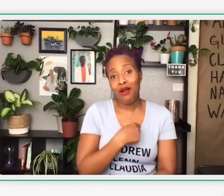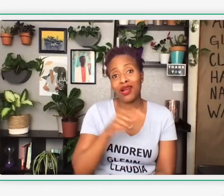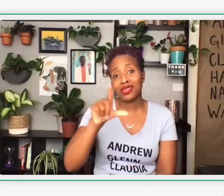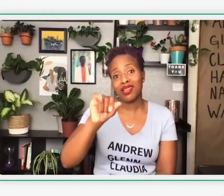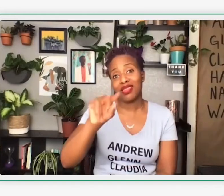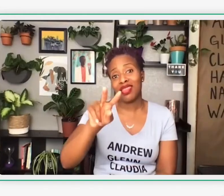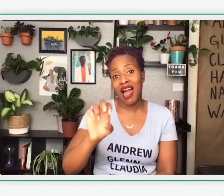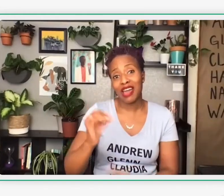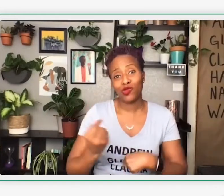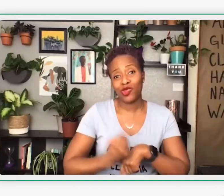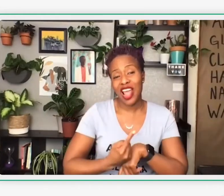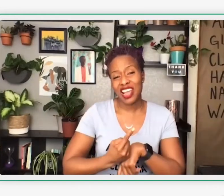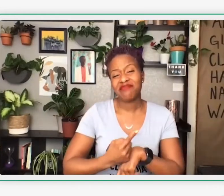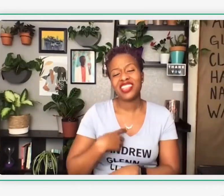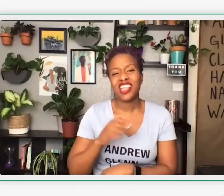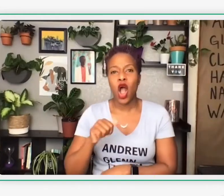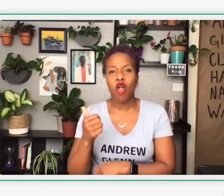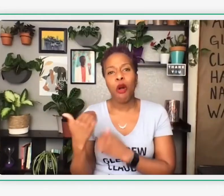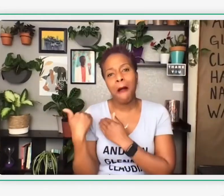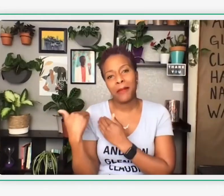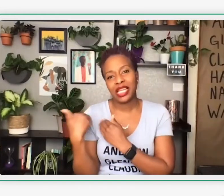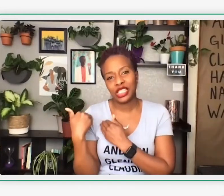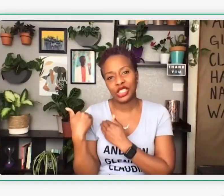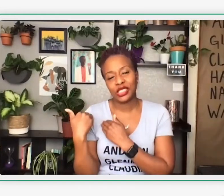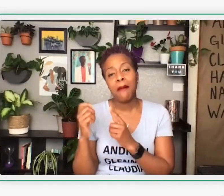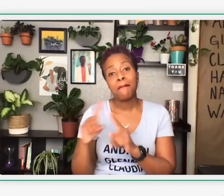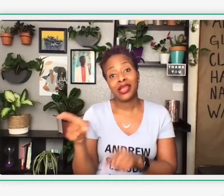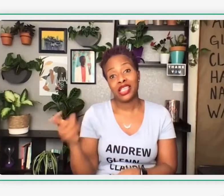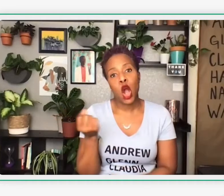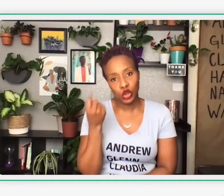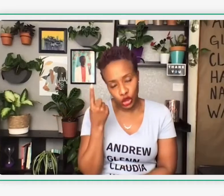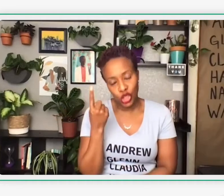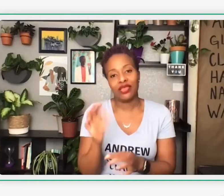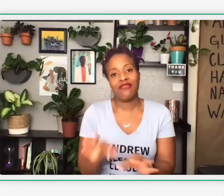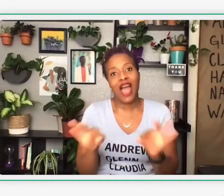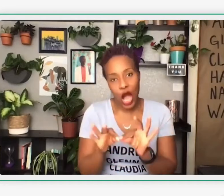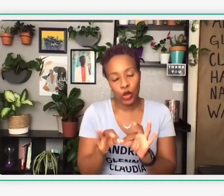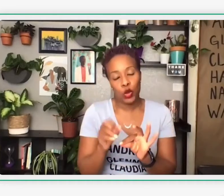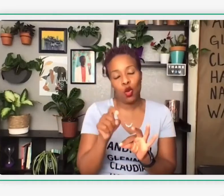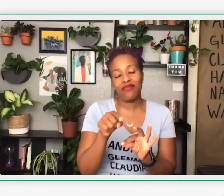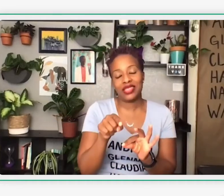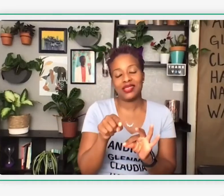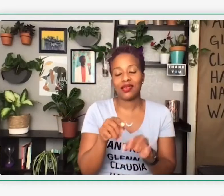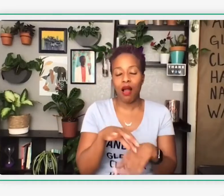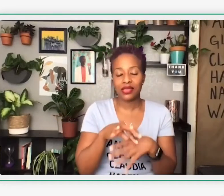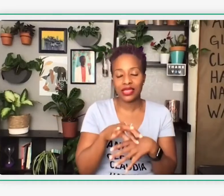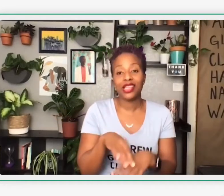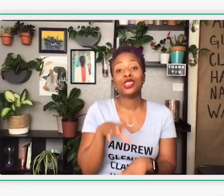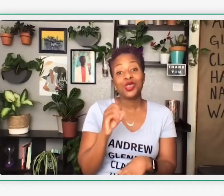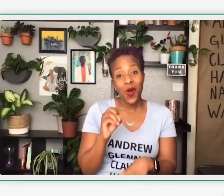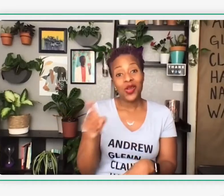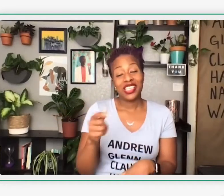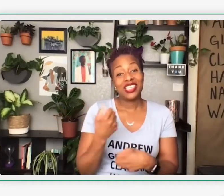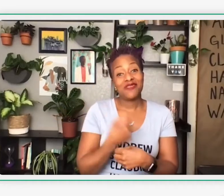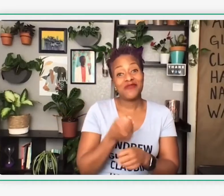Unfortunately, Richie Bryant was not able to join us live today. He had other obligations, but he did understand the value of